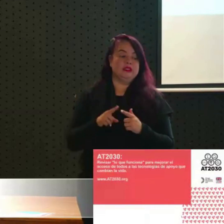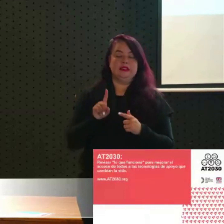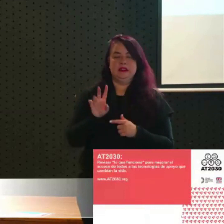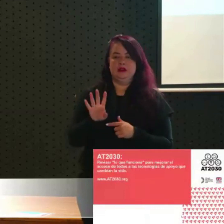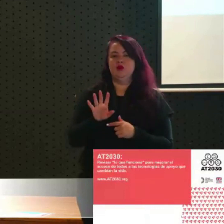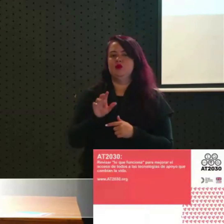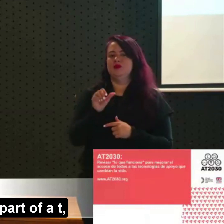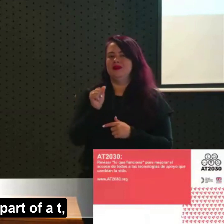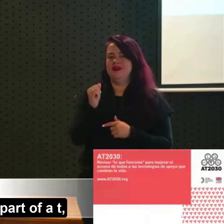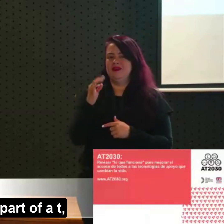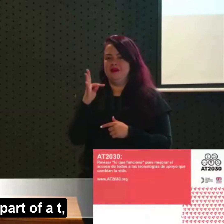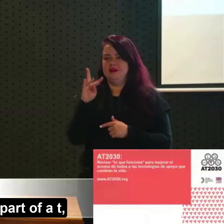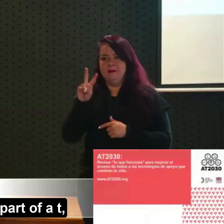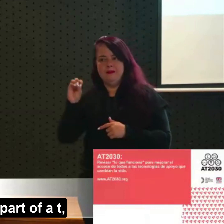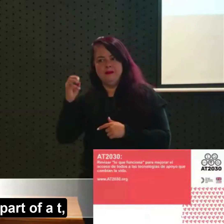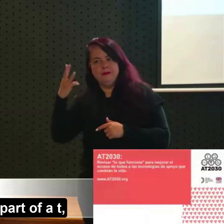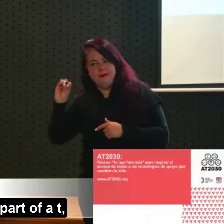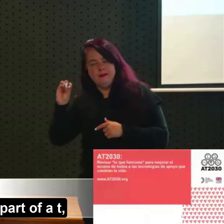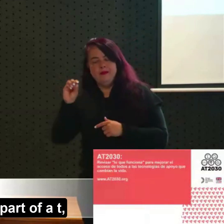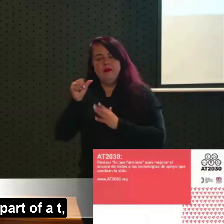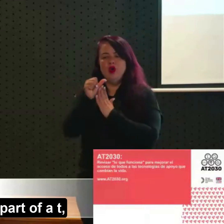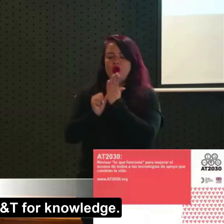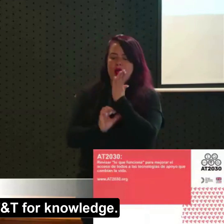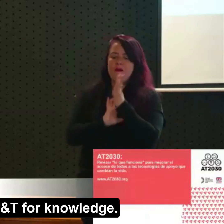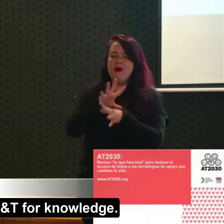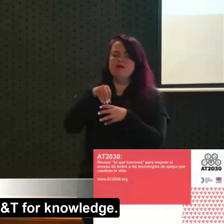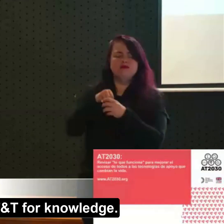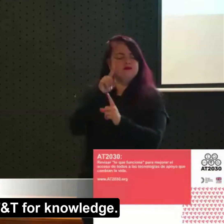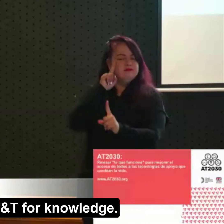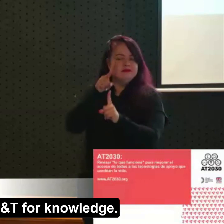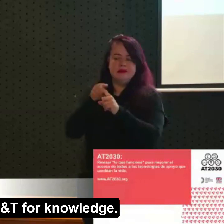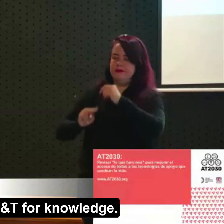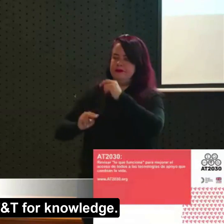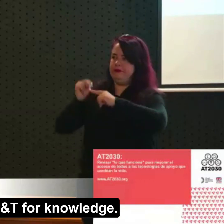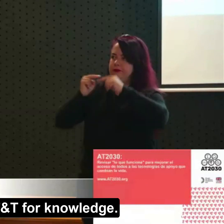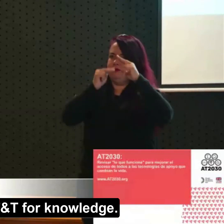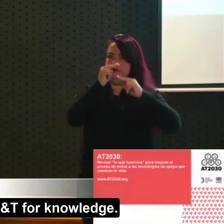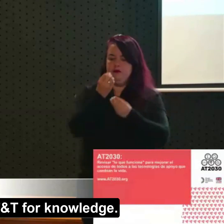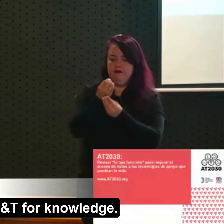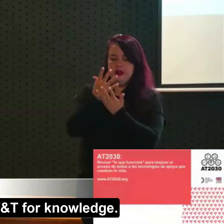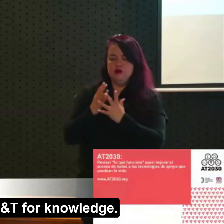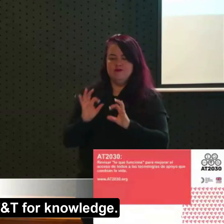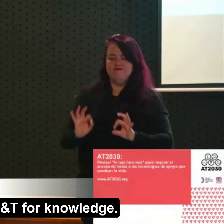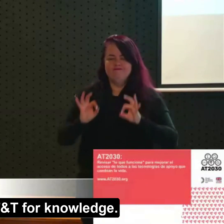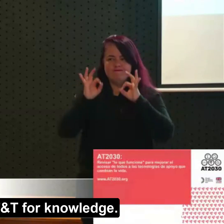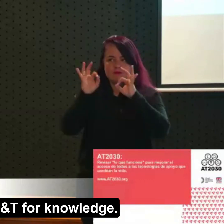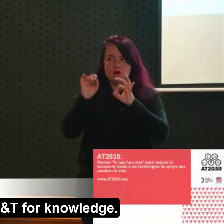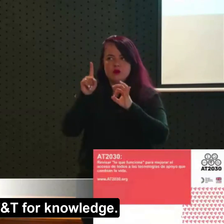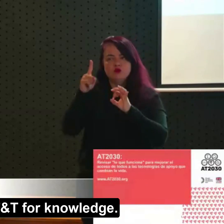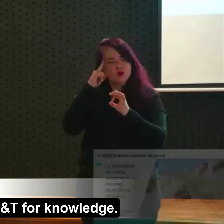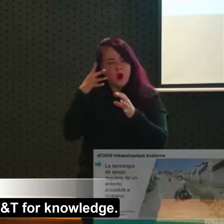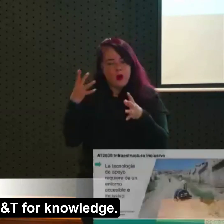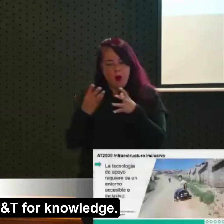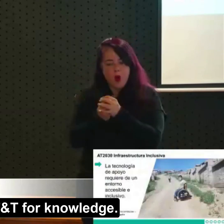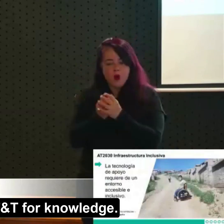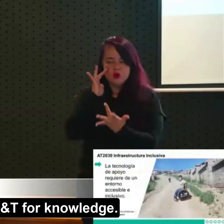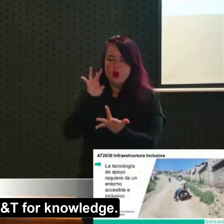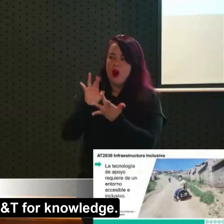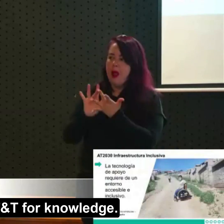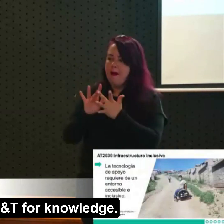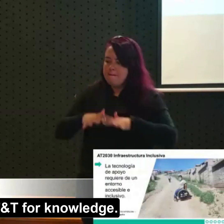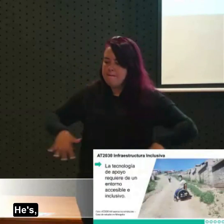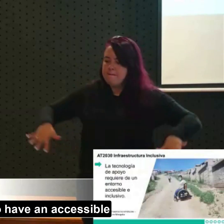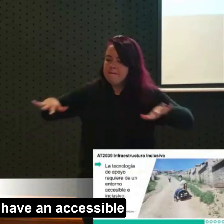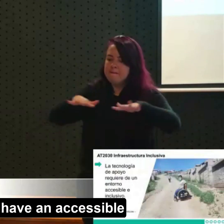So a part of AT2030 is AT and